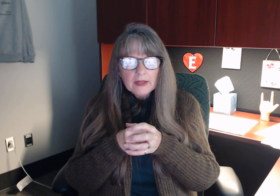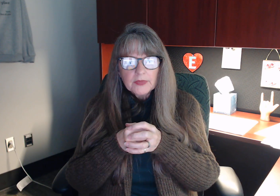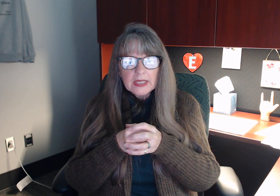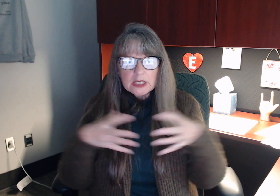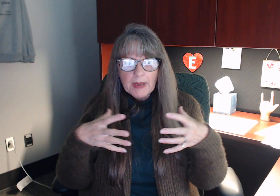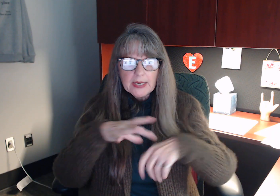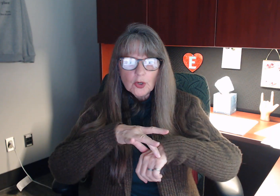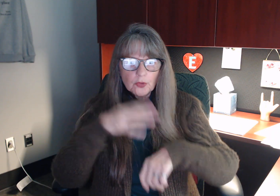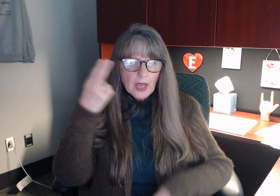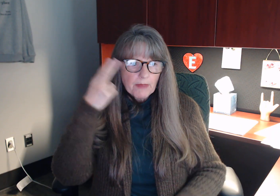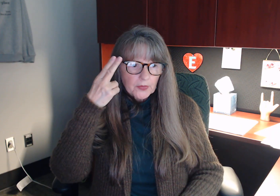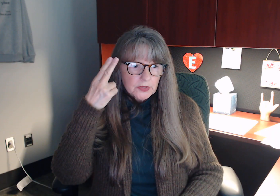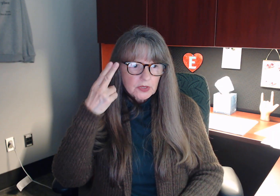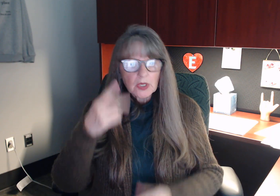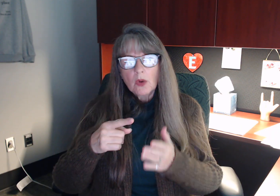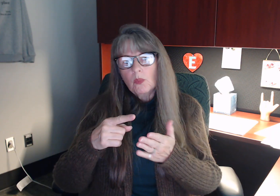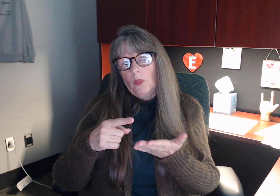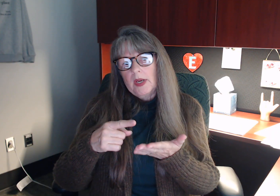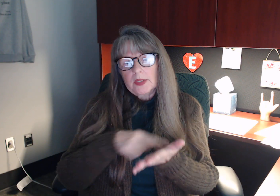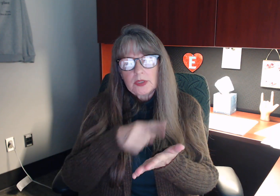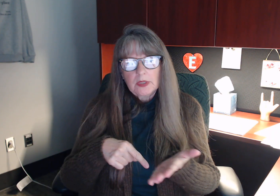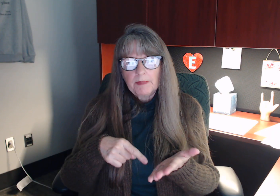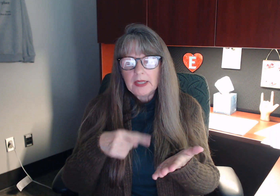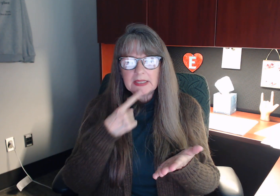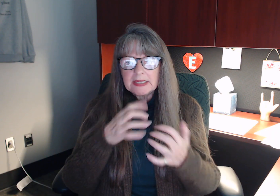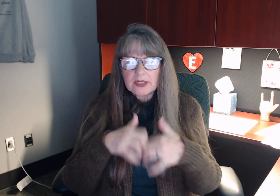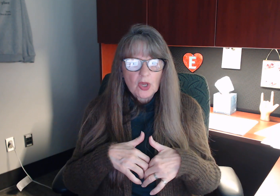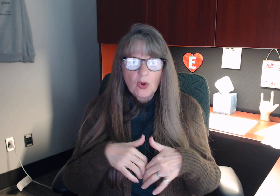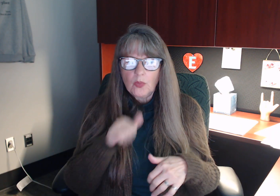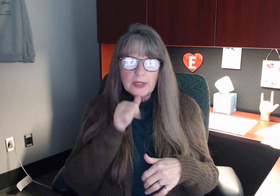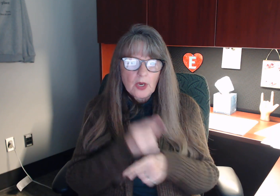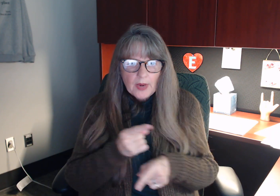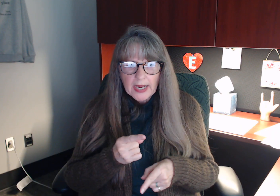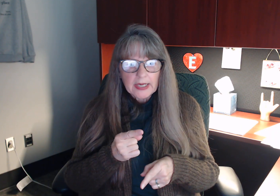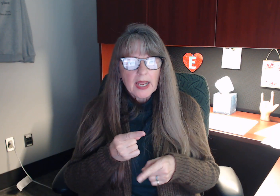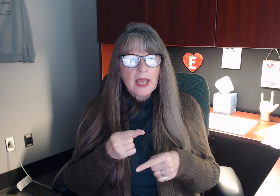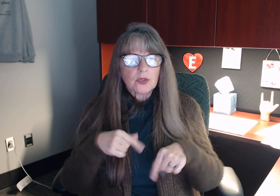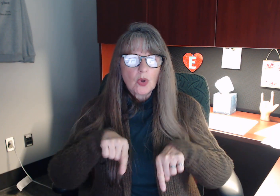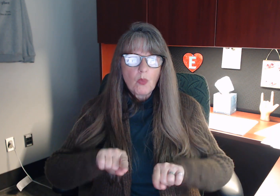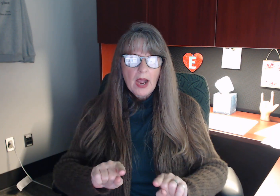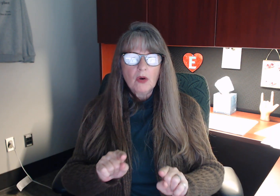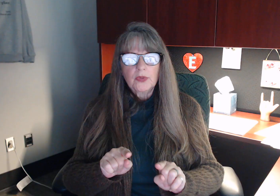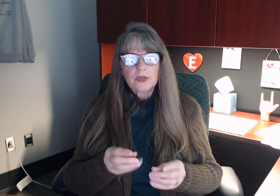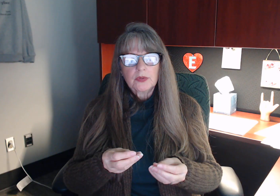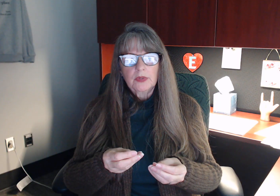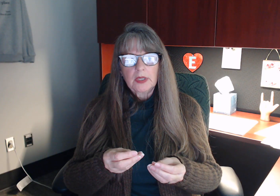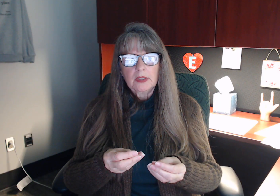The expanding Earth hypothesis was debunked, and it says no, that's not right. And so while